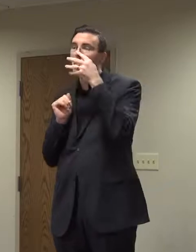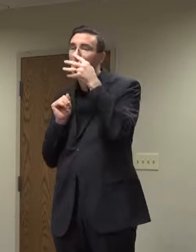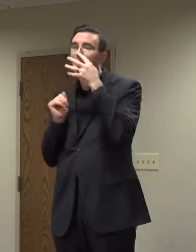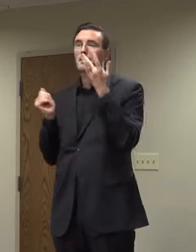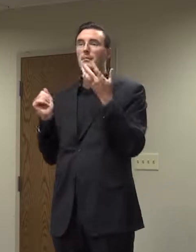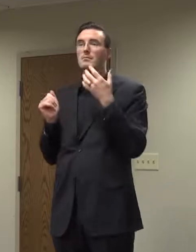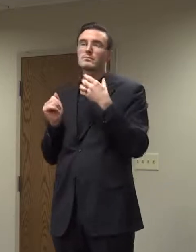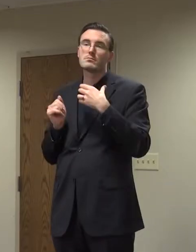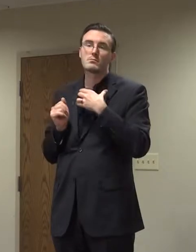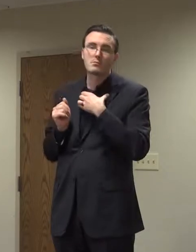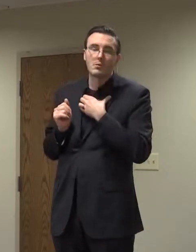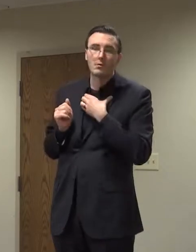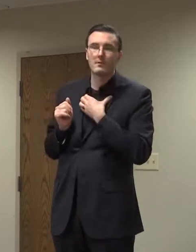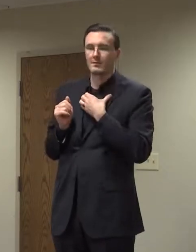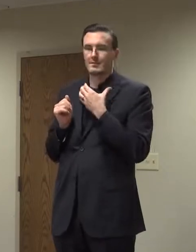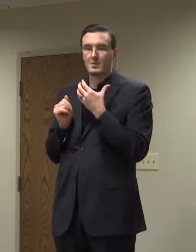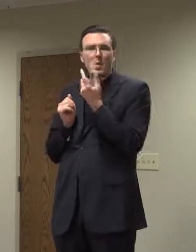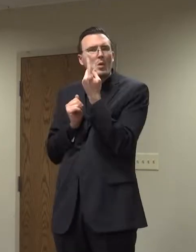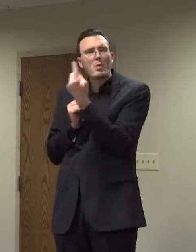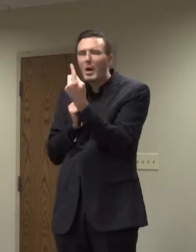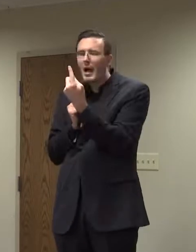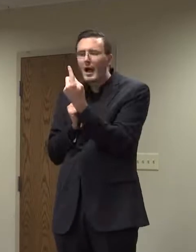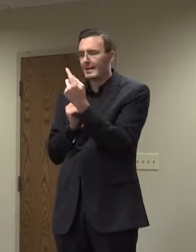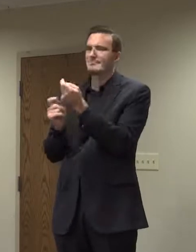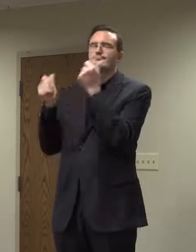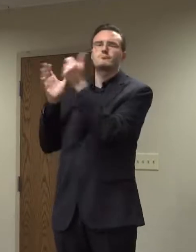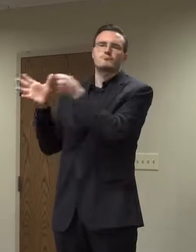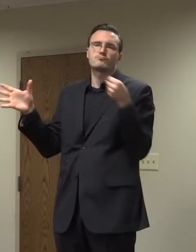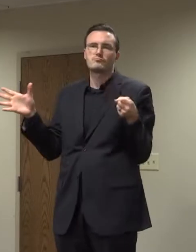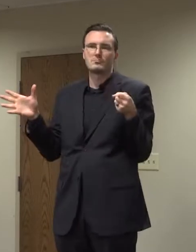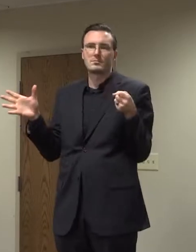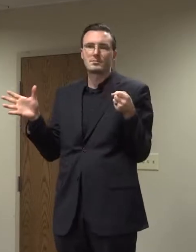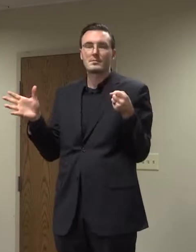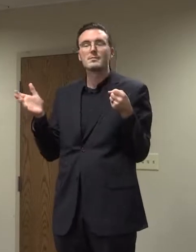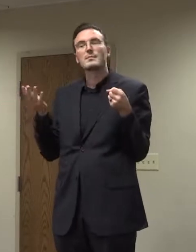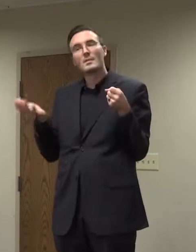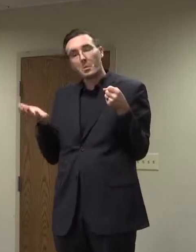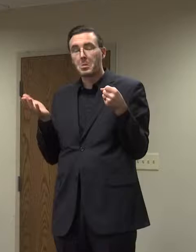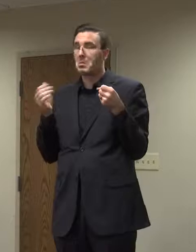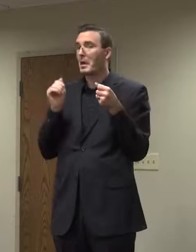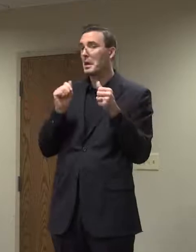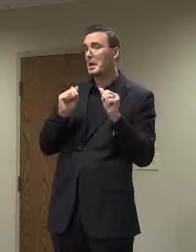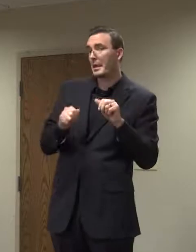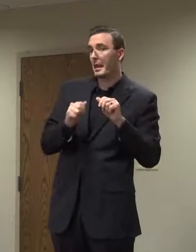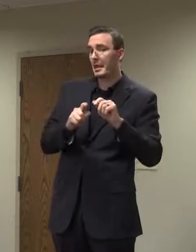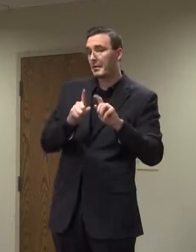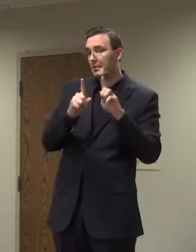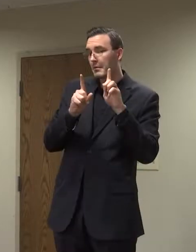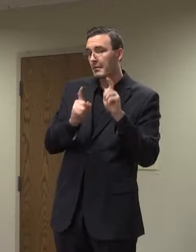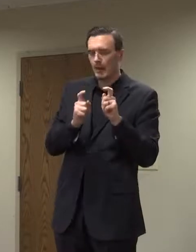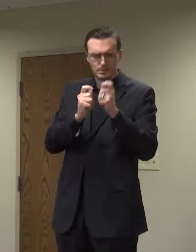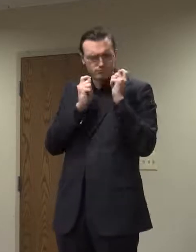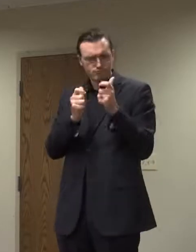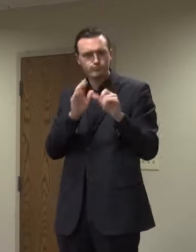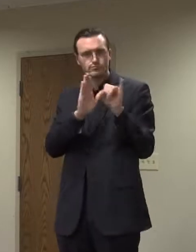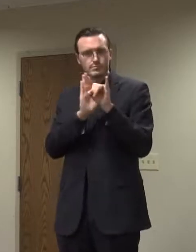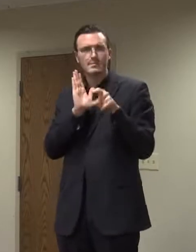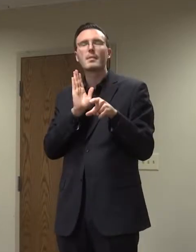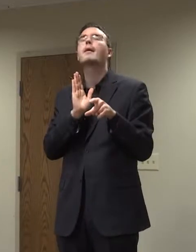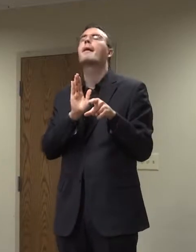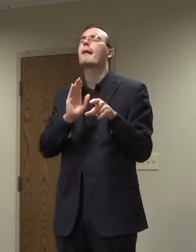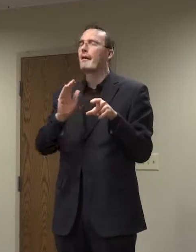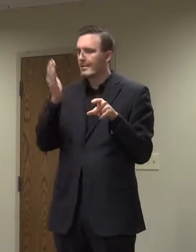choose to participate to be able to identify rapidly a potential case within that, so we can take the first steps to isolate